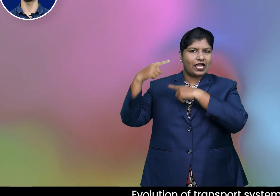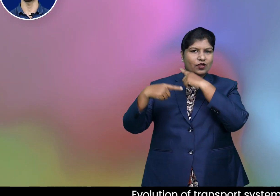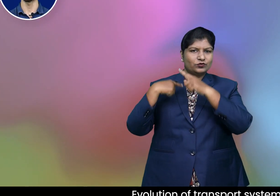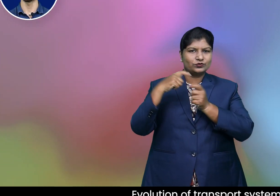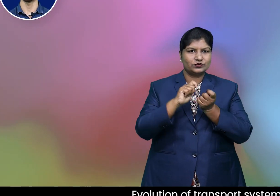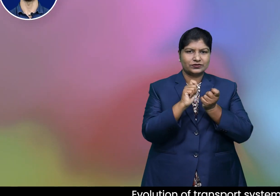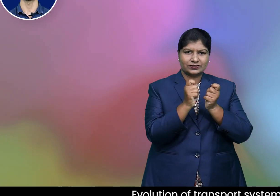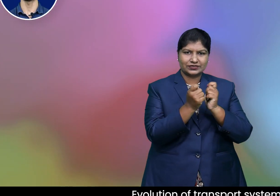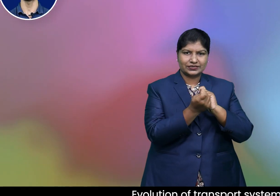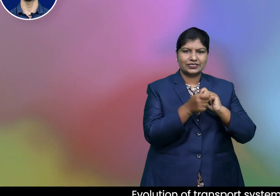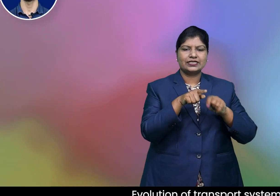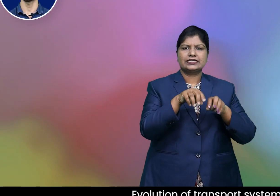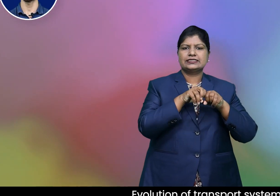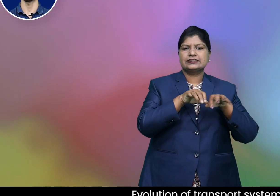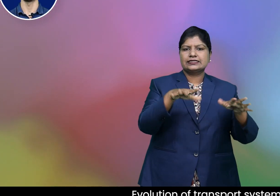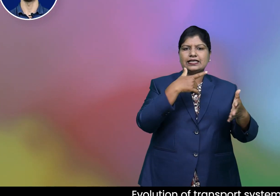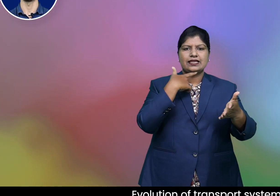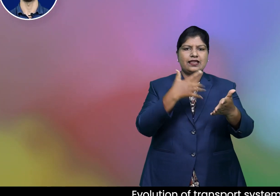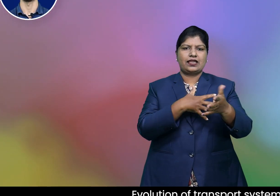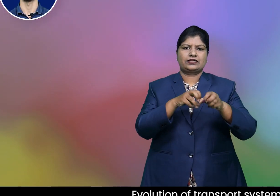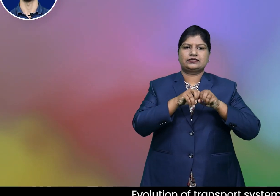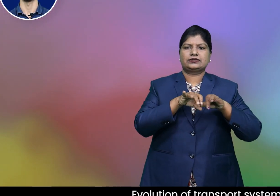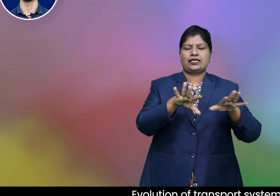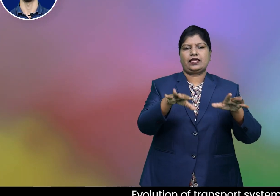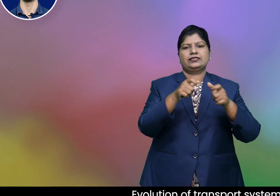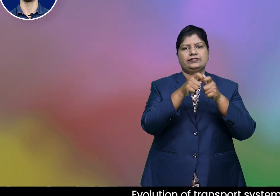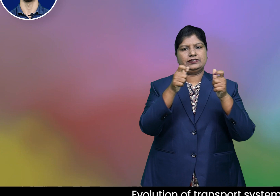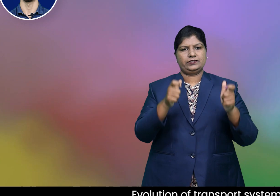Evolution of the transport system.